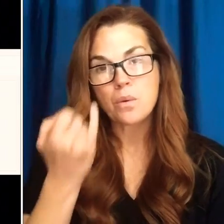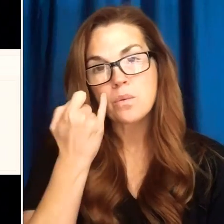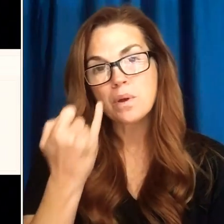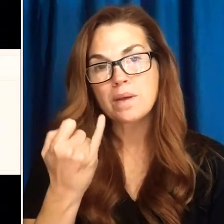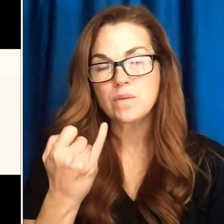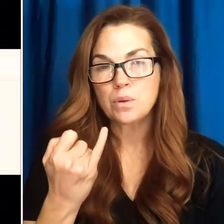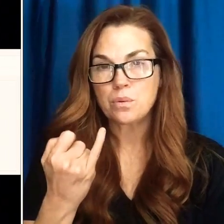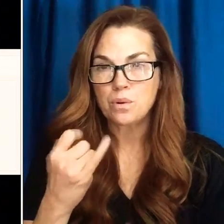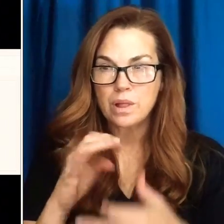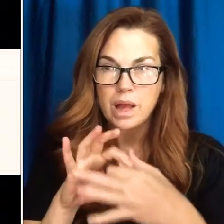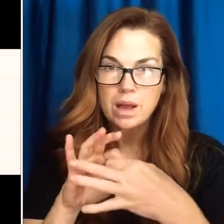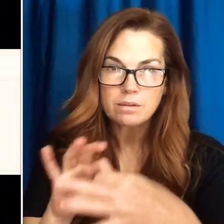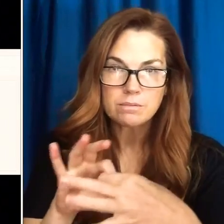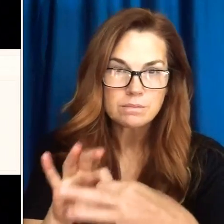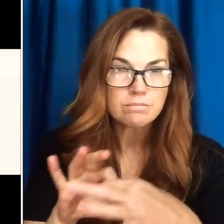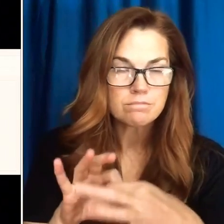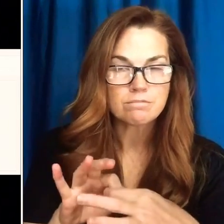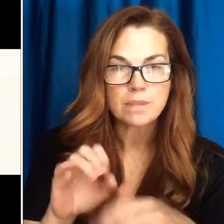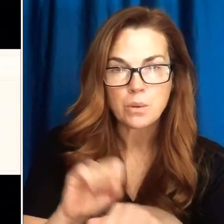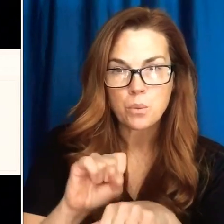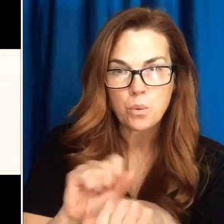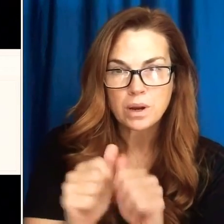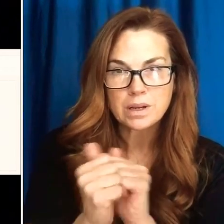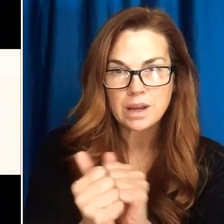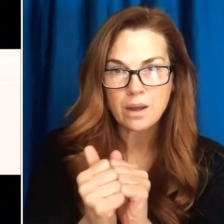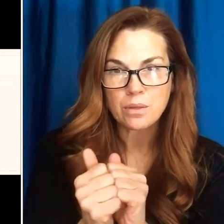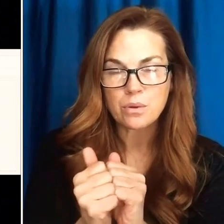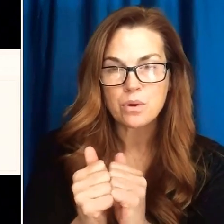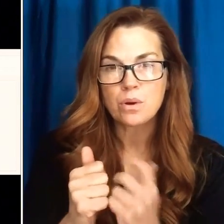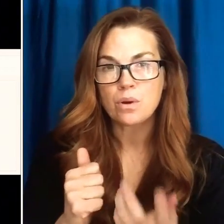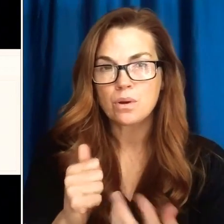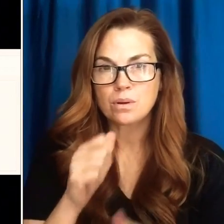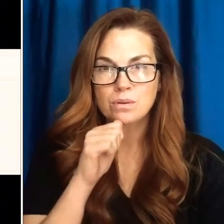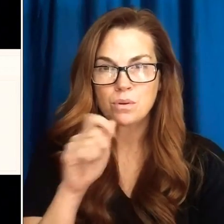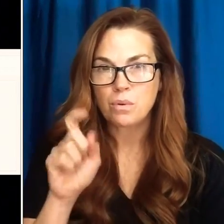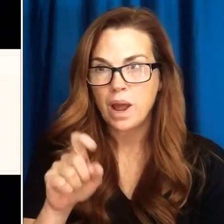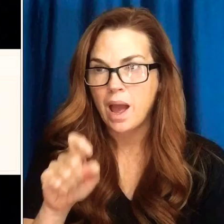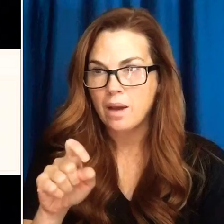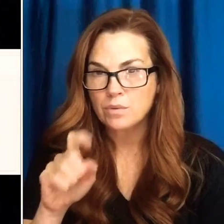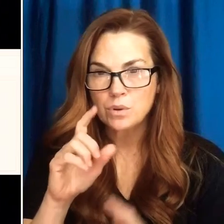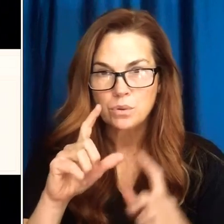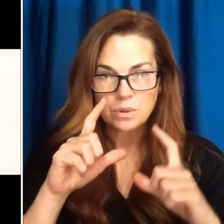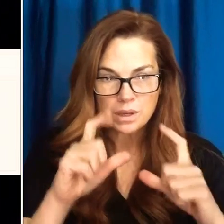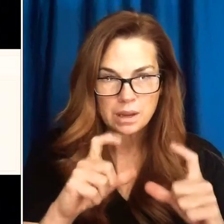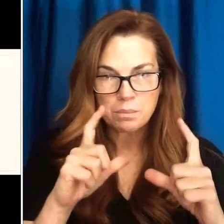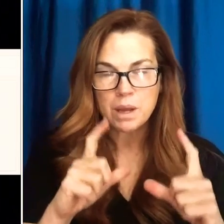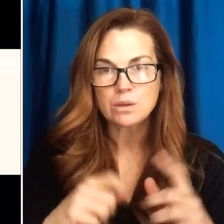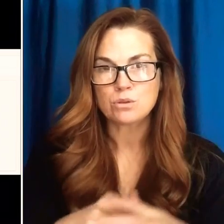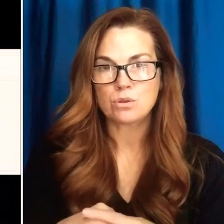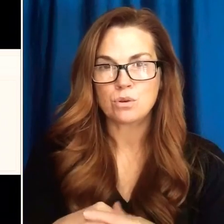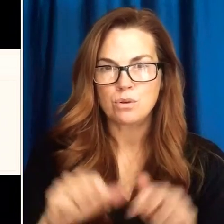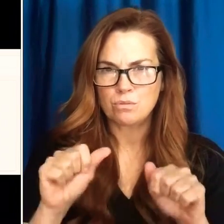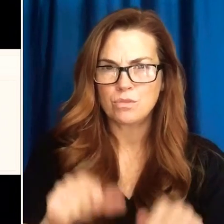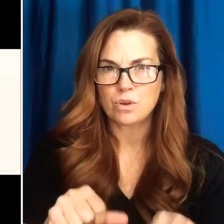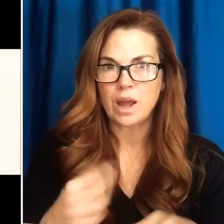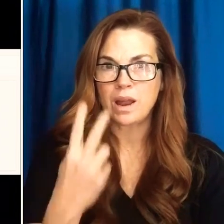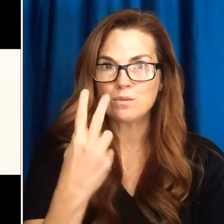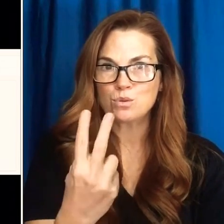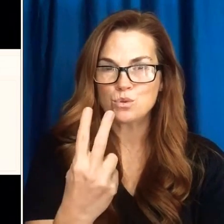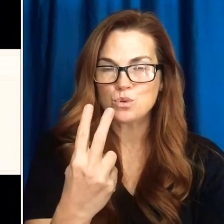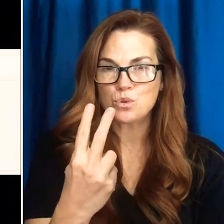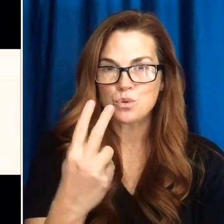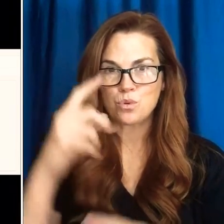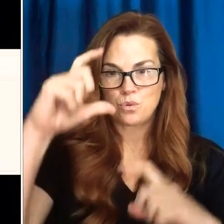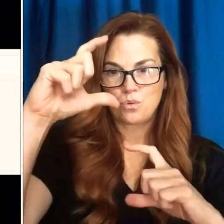collaborating, taking a picture of something, because I can go back and forth and start a whole new thing. And that's one of the great things. I can now start with